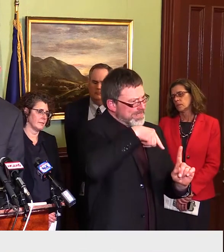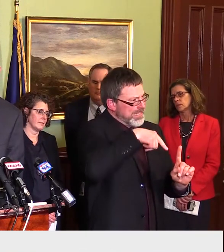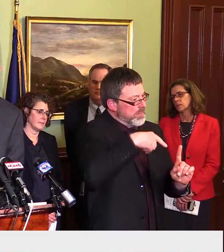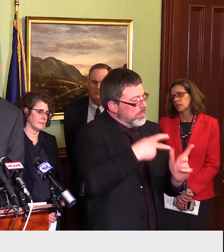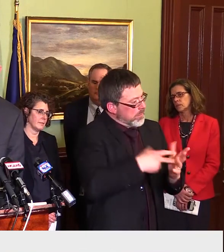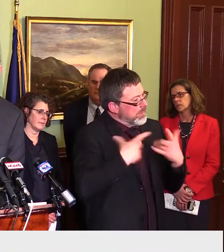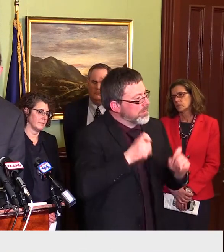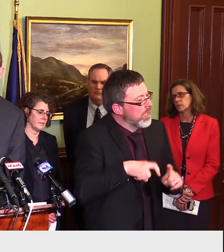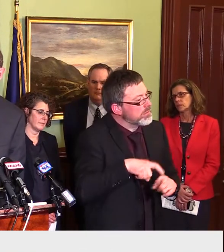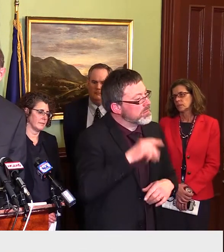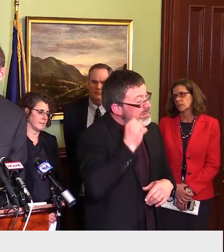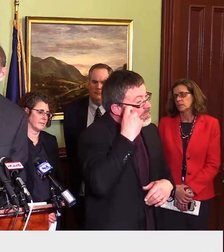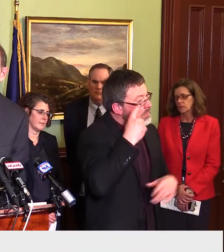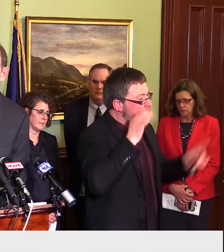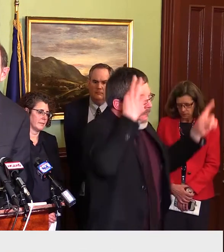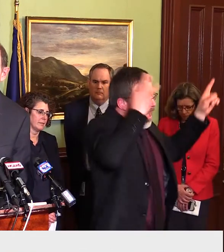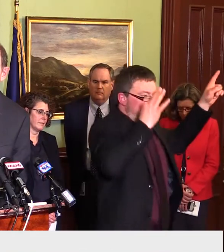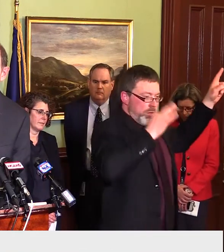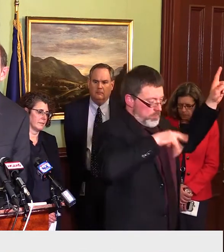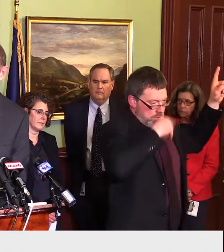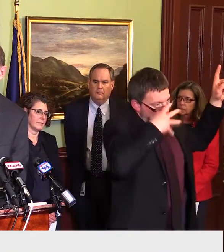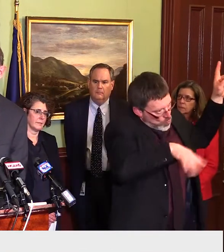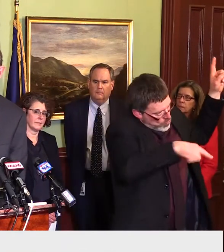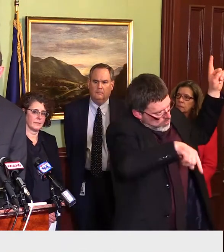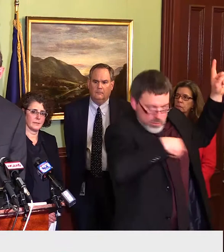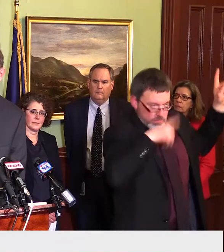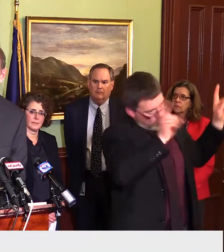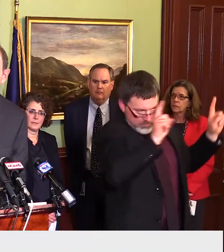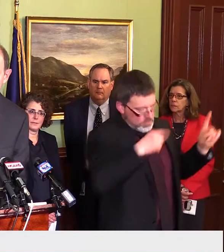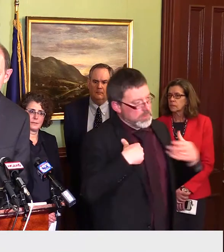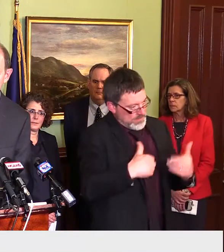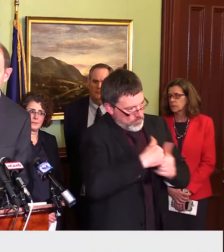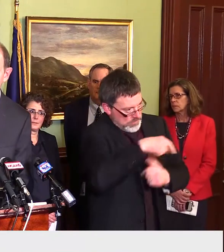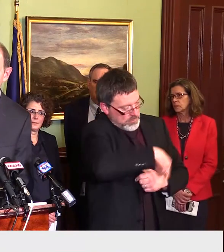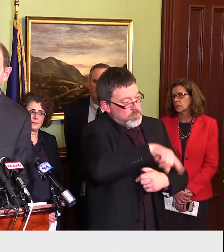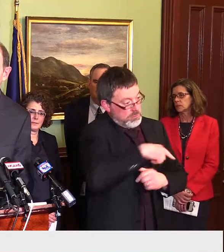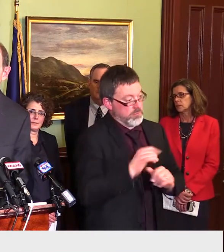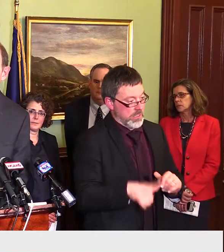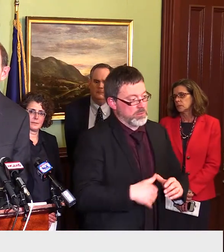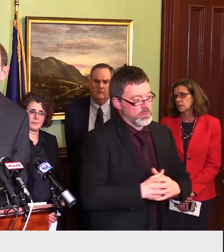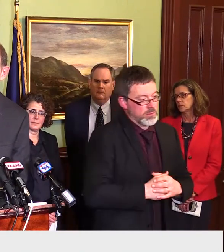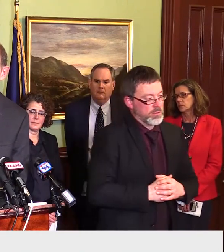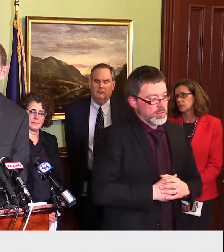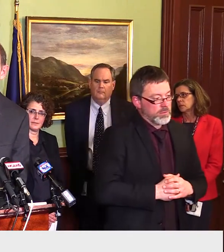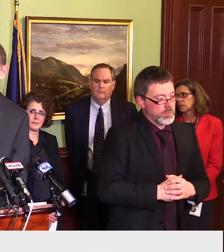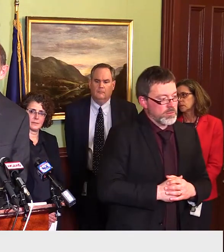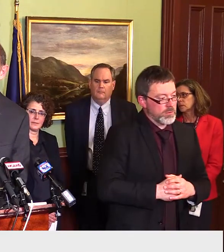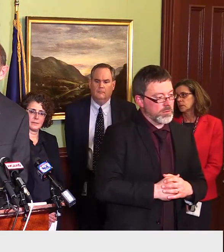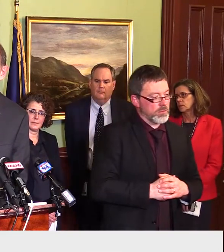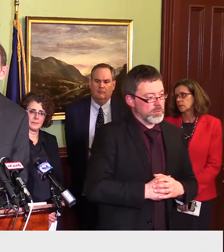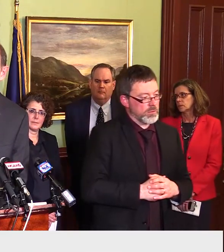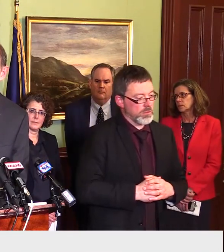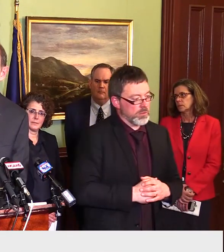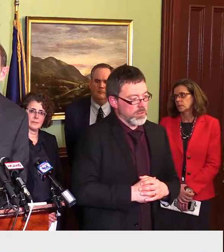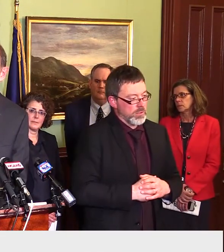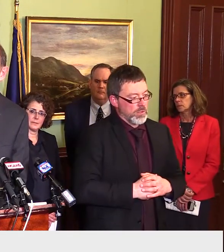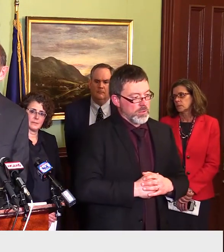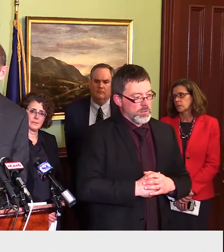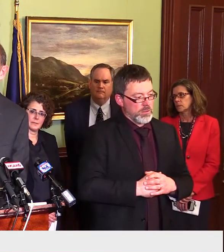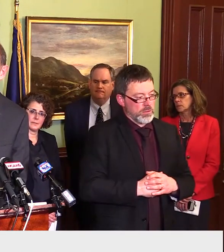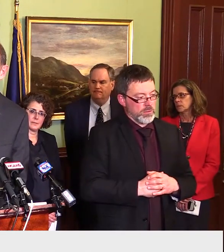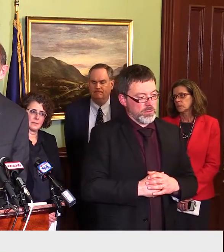having once to twice weekly phone calls with many kinds of audiences, which include many people who are quite